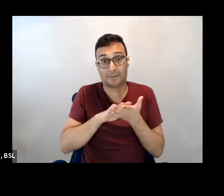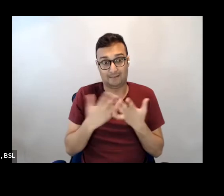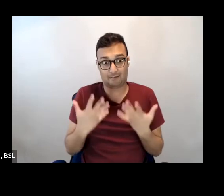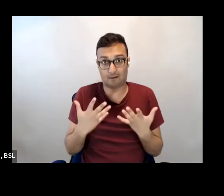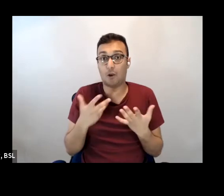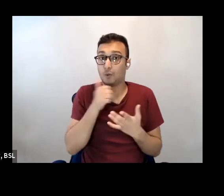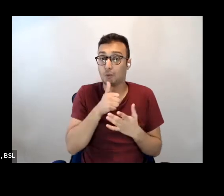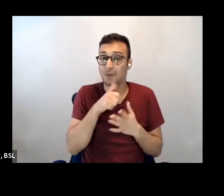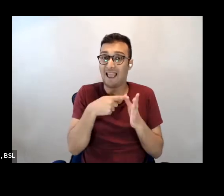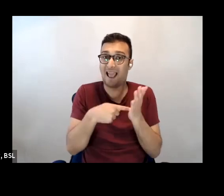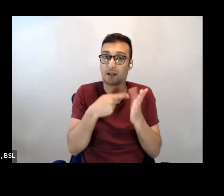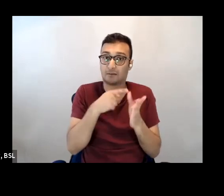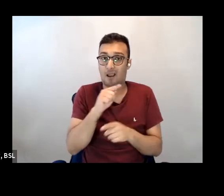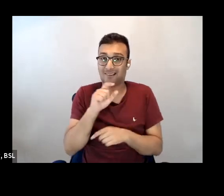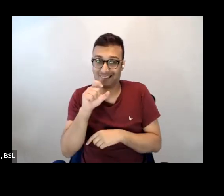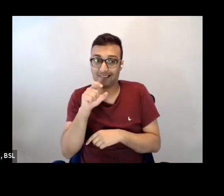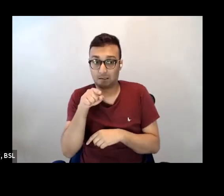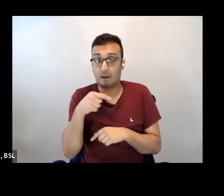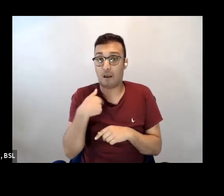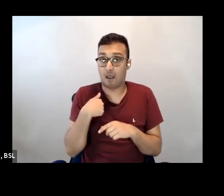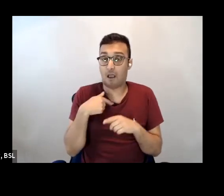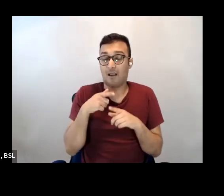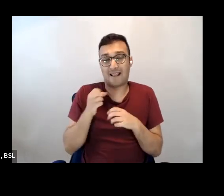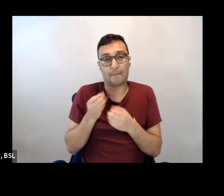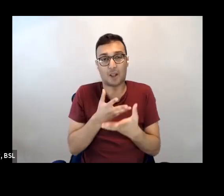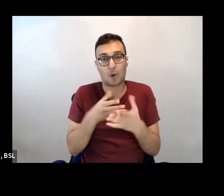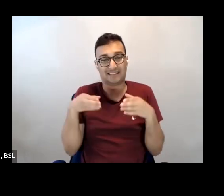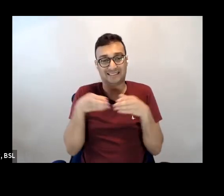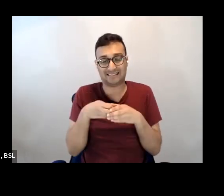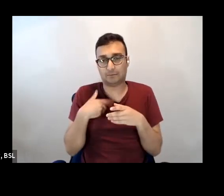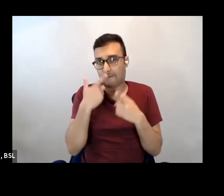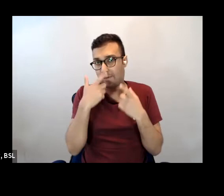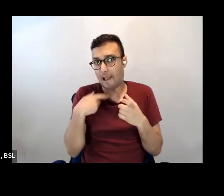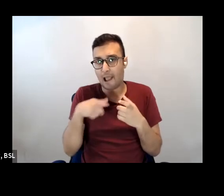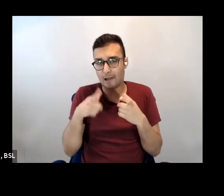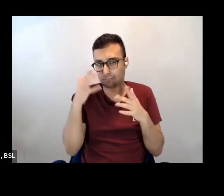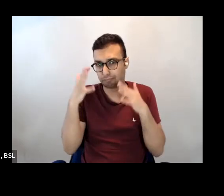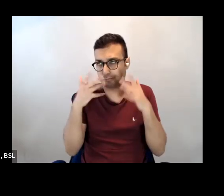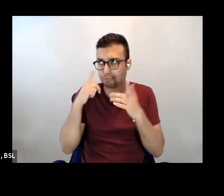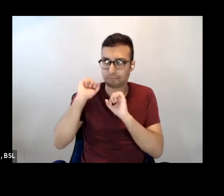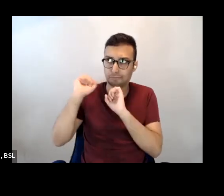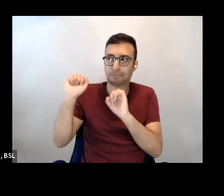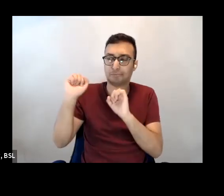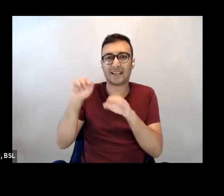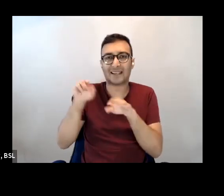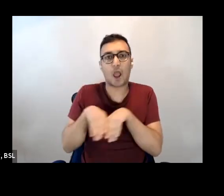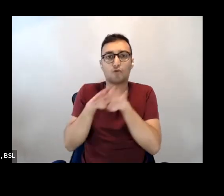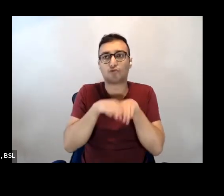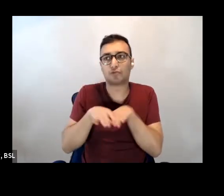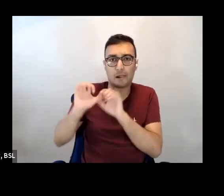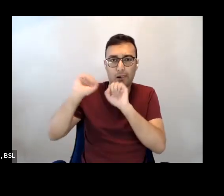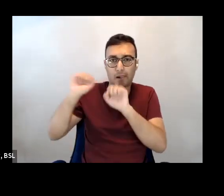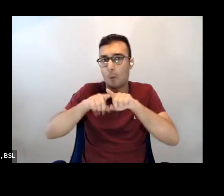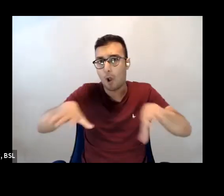implementation team has been able to reflect on the national assistive technology landscape by identifying